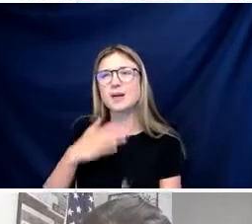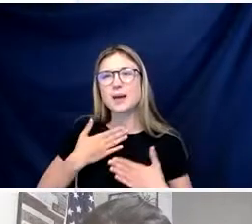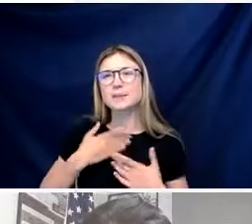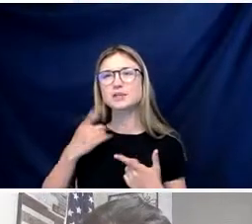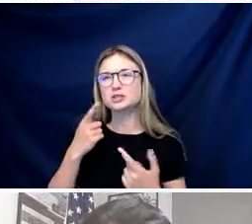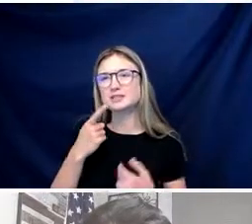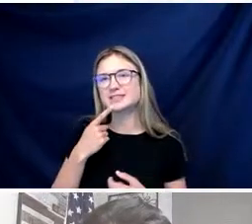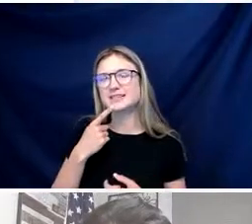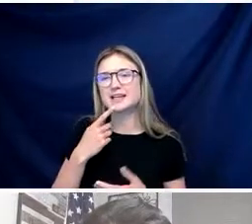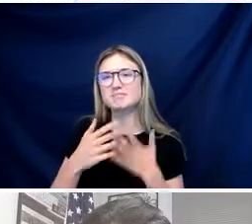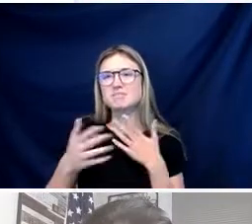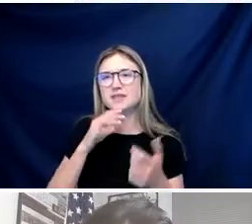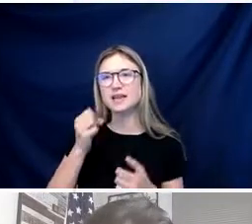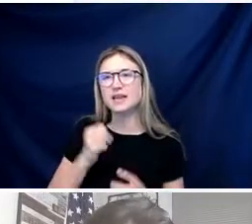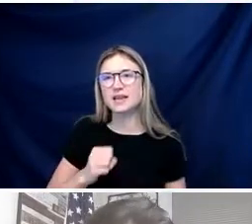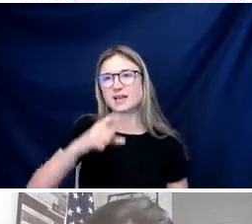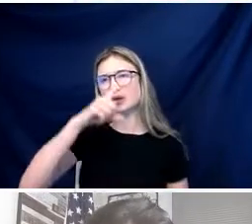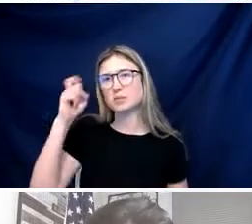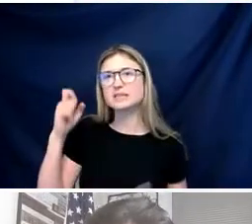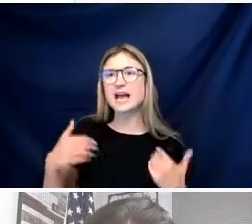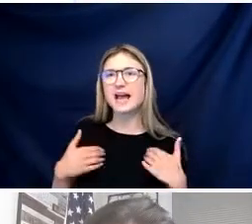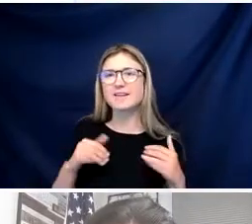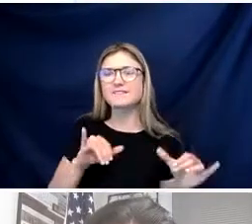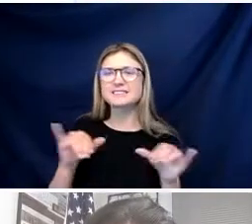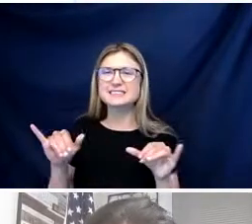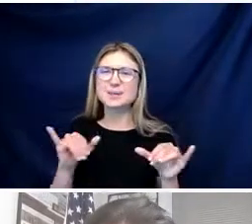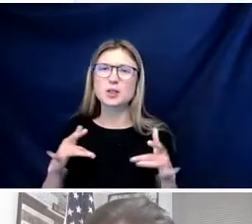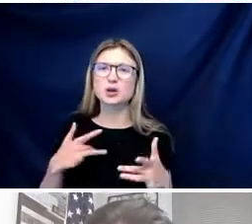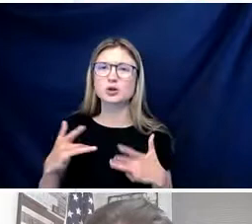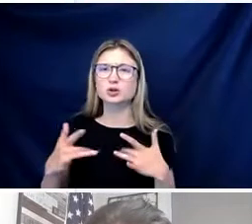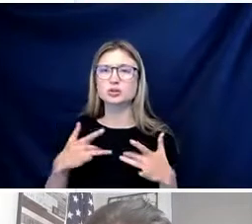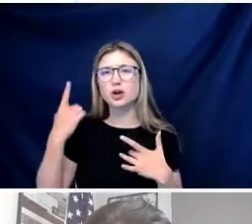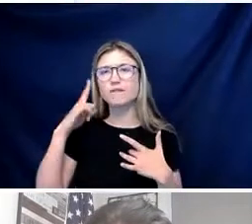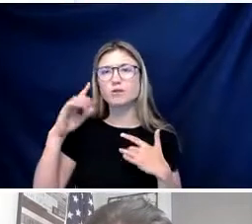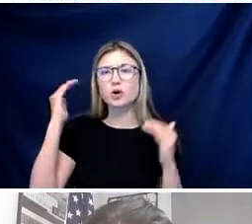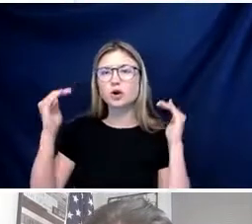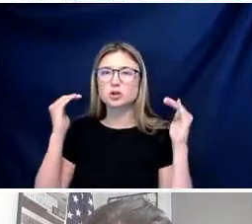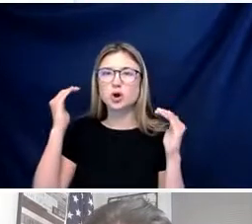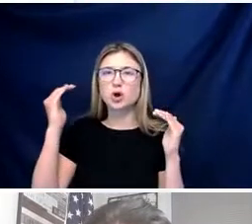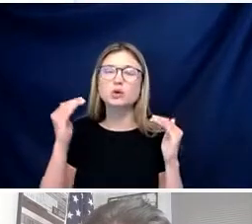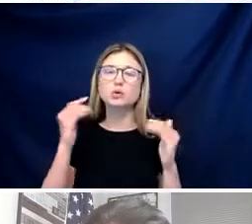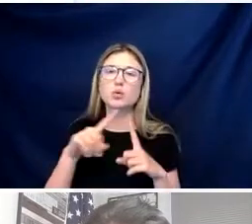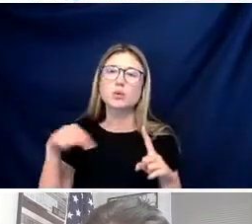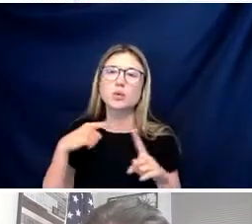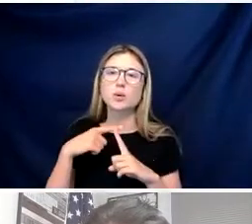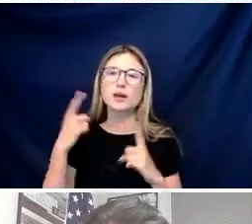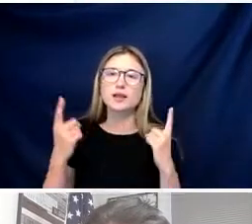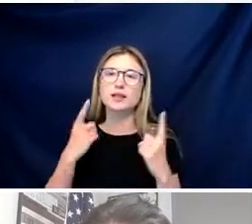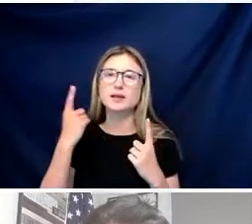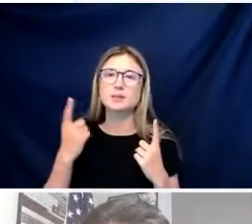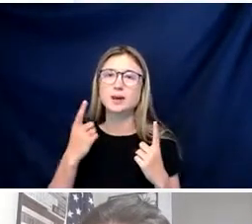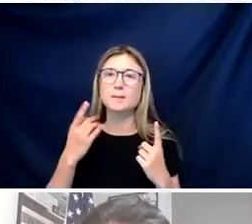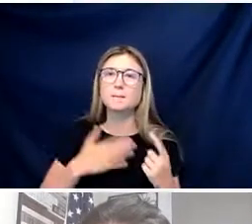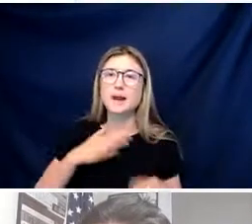of age, because I have a similar concern for adults when I think about while my